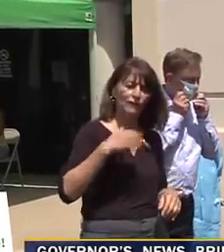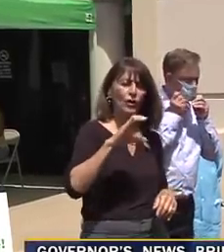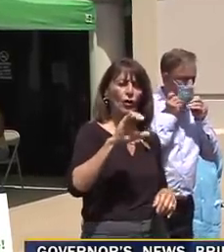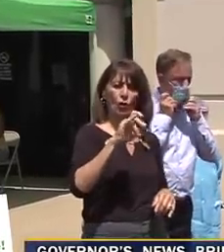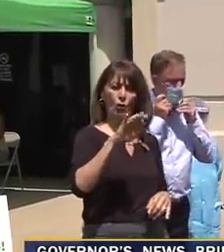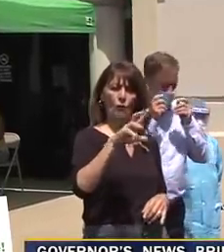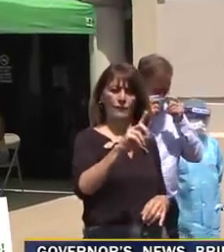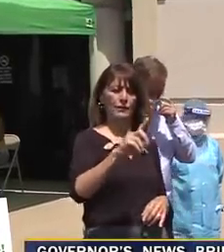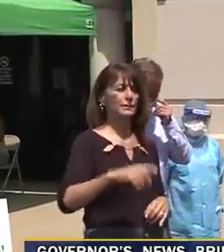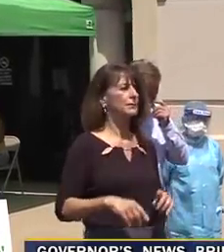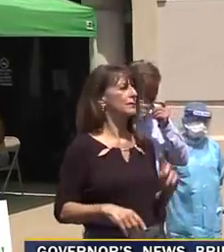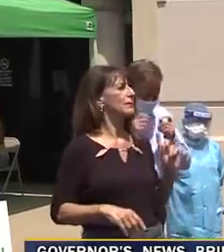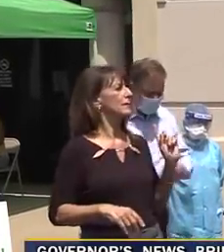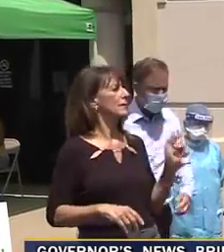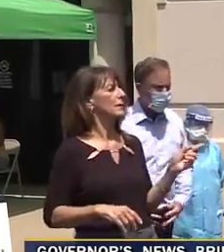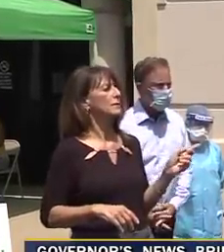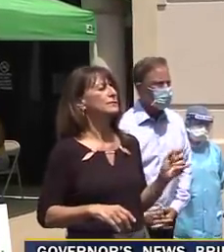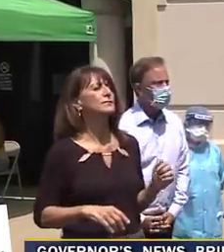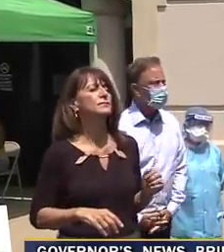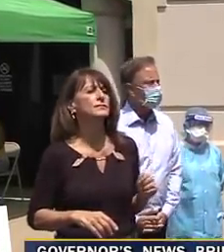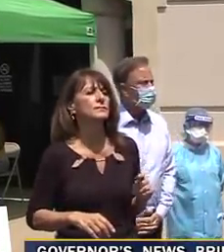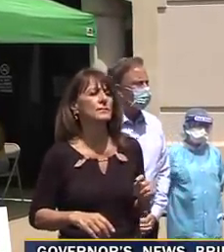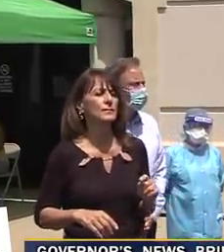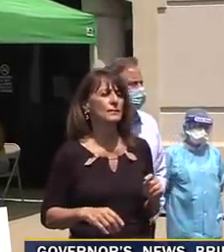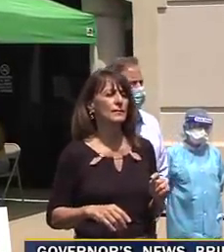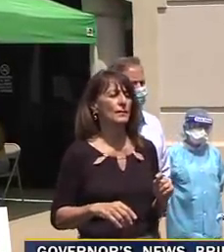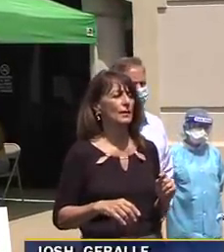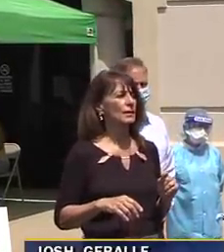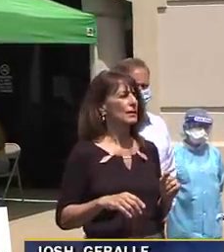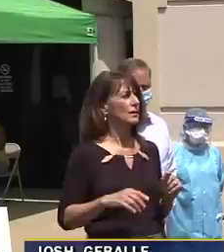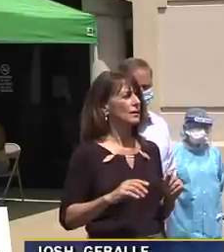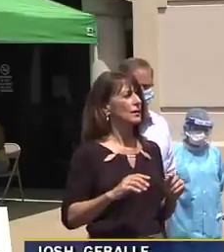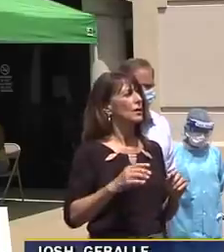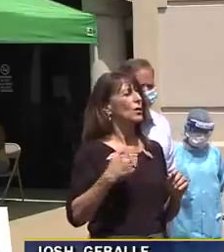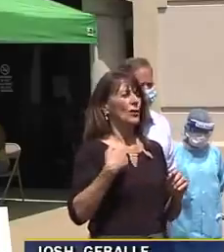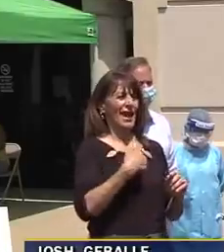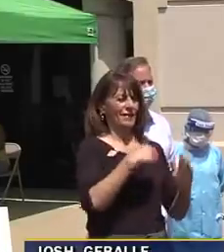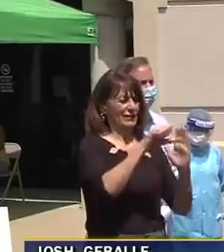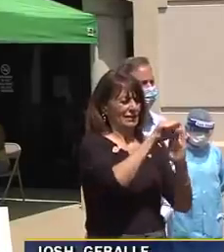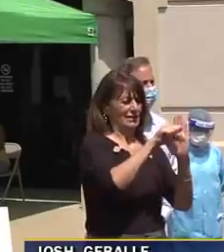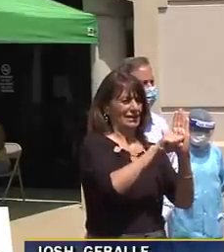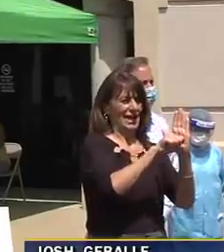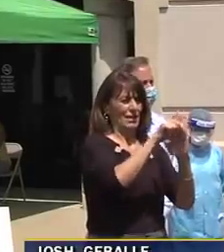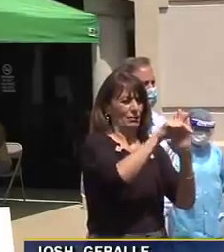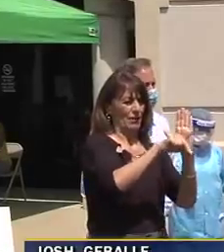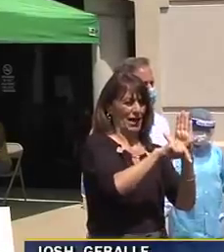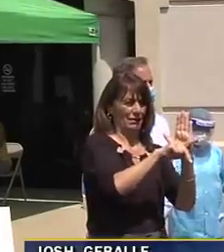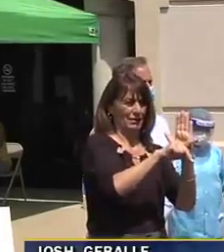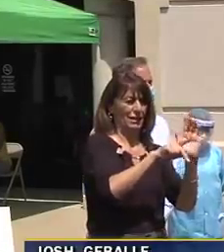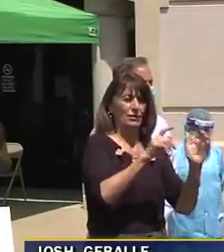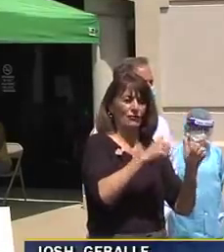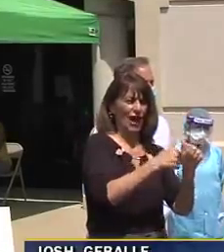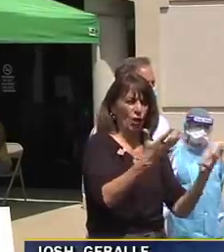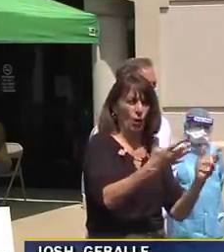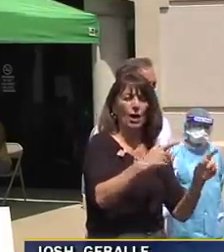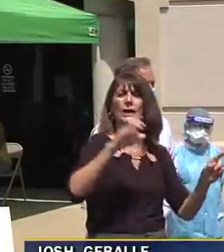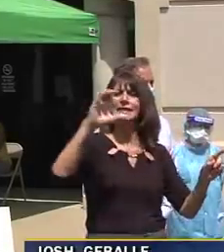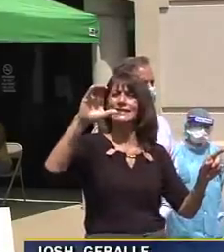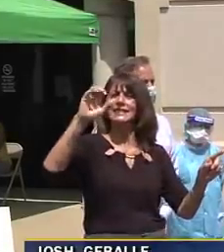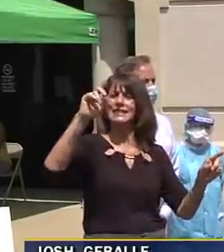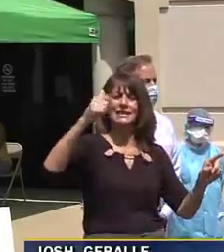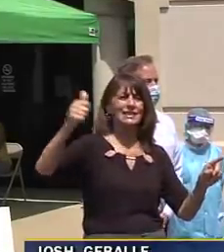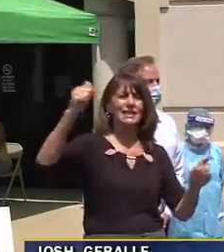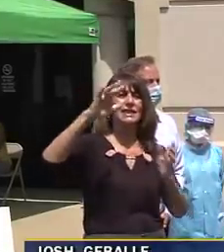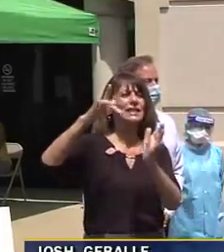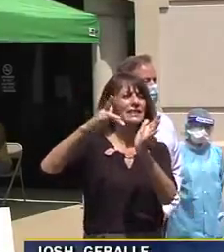Yeah, just on your specific question, Paul, it's just to completely align our state policy with the guidelines from the CDC and also the